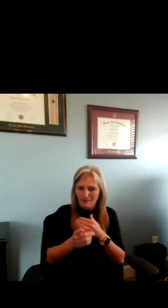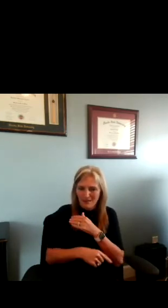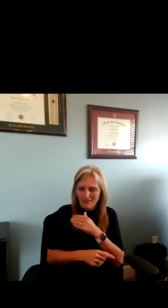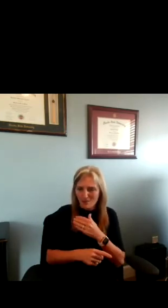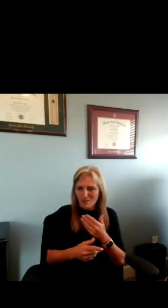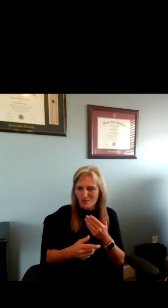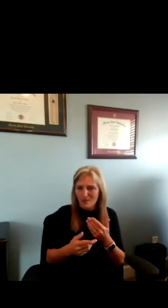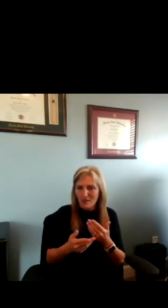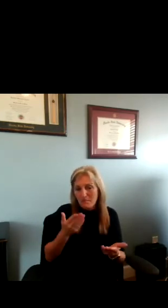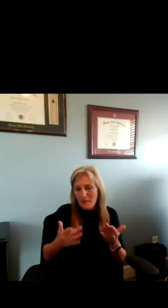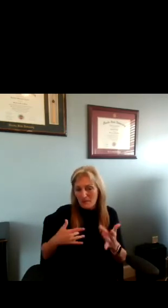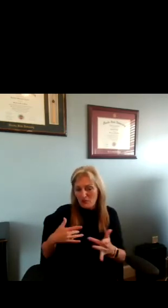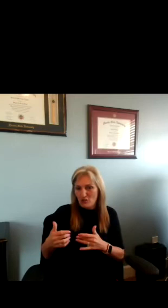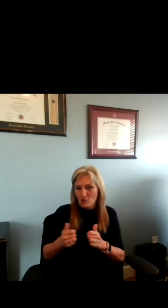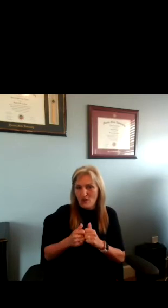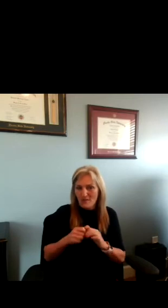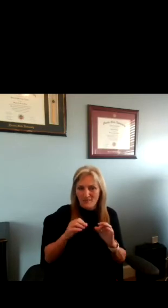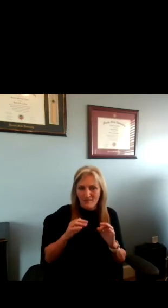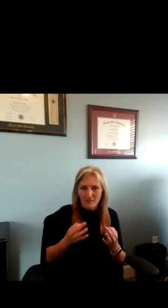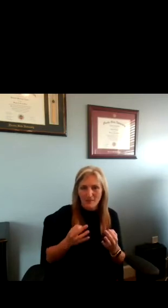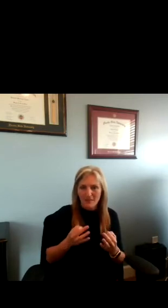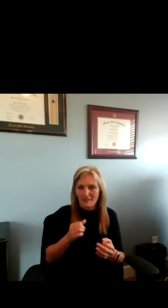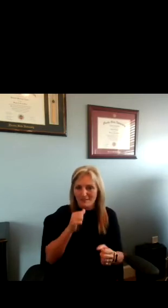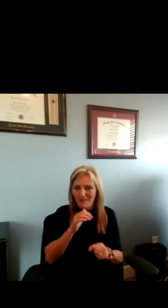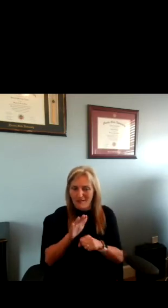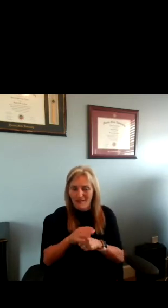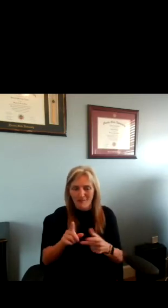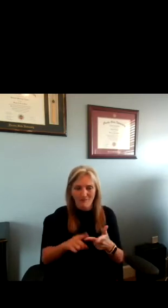fairness, maybe? Scarcity, fear?